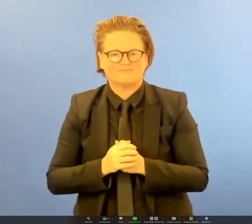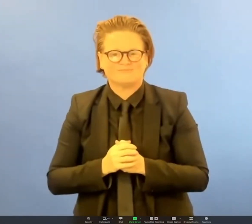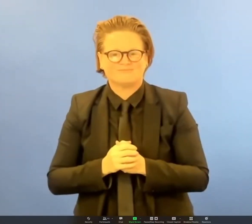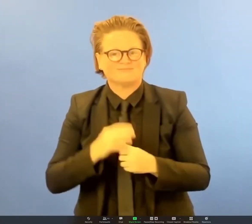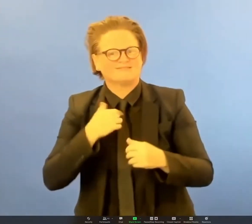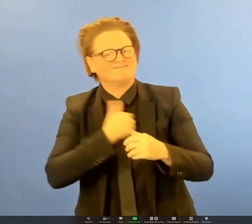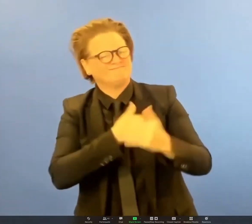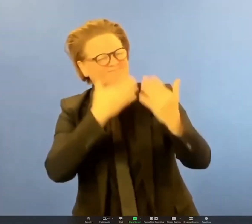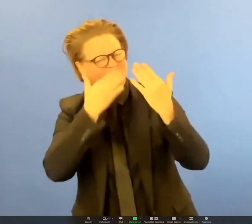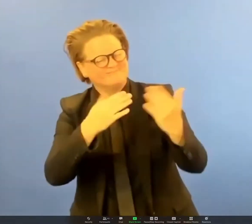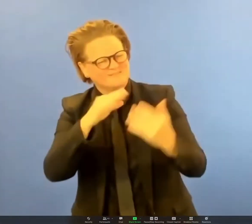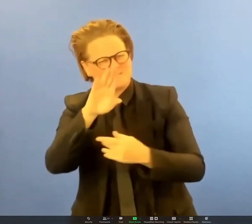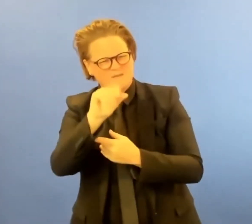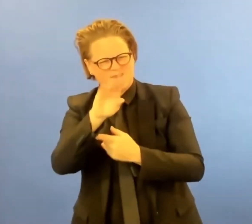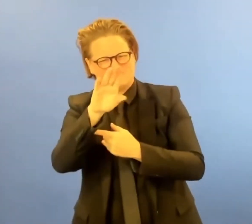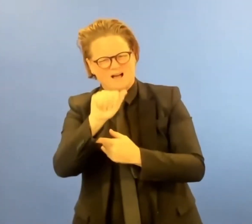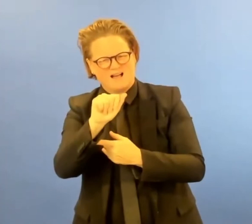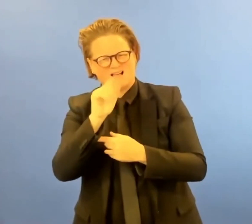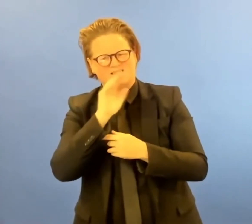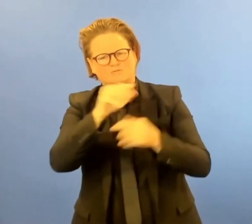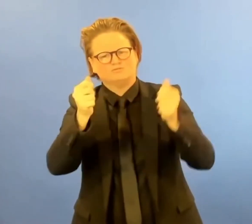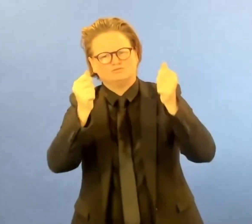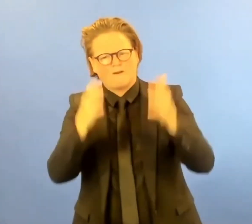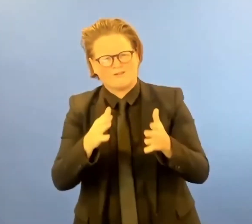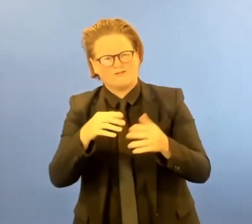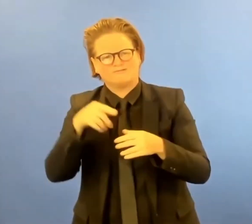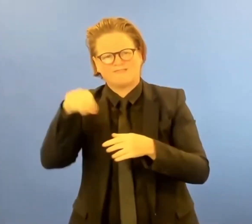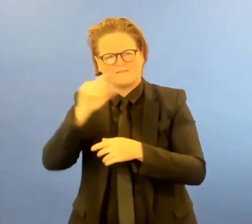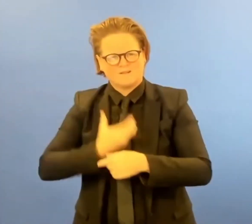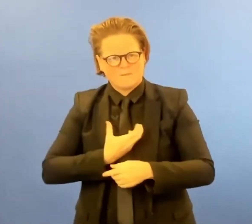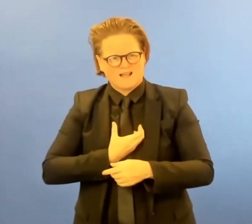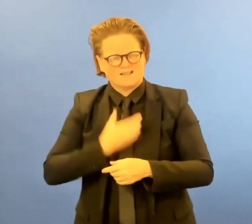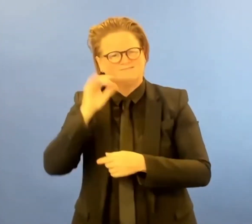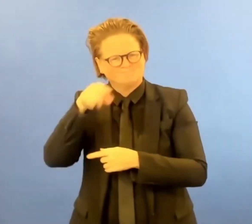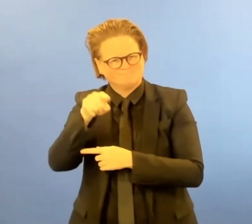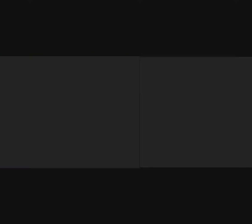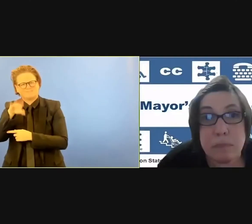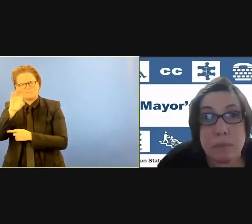facilitating that Q&A. I'd like to hand the mic over to Director Bond for closing remarks.